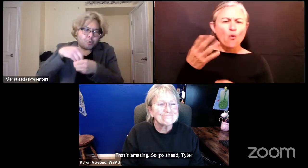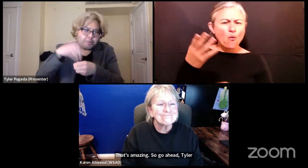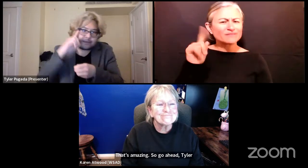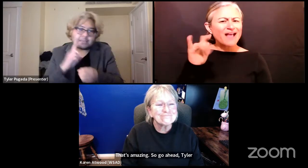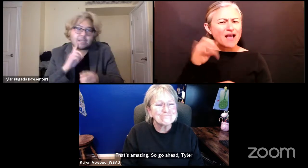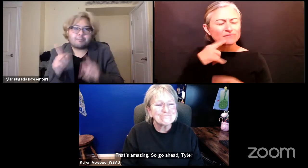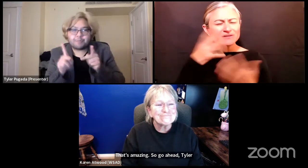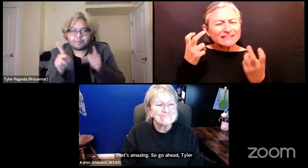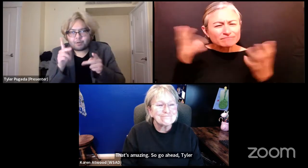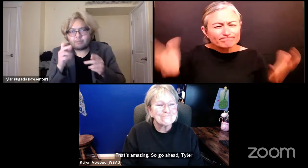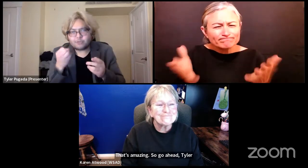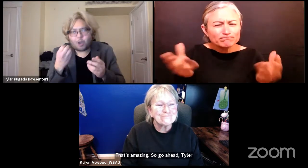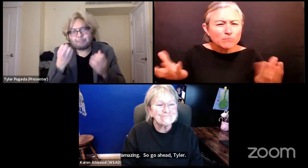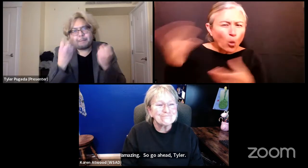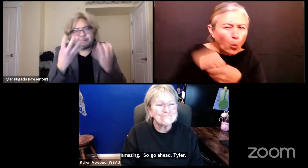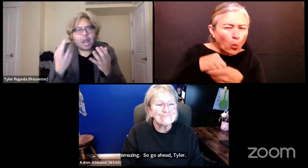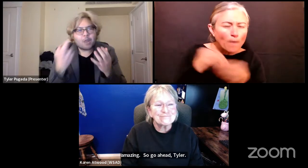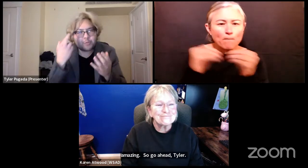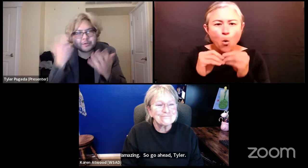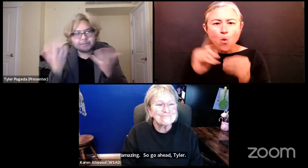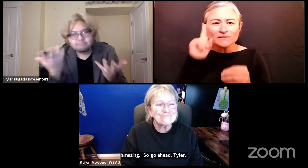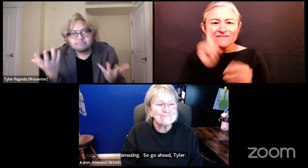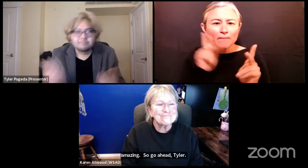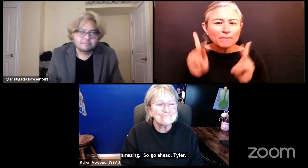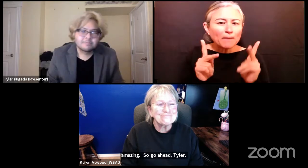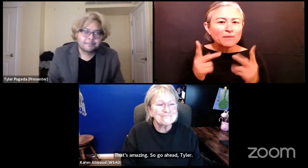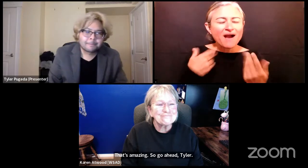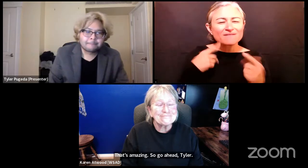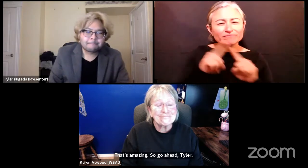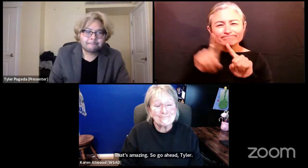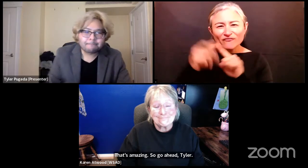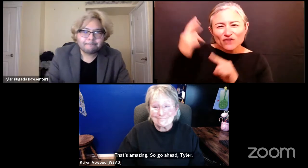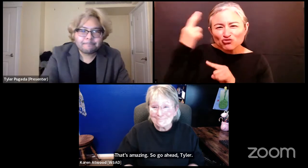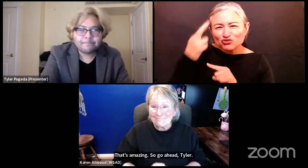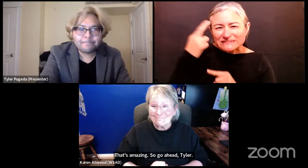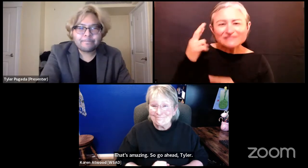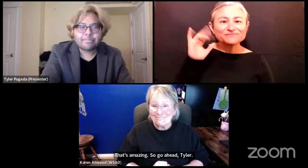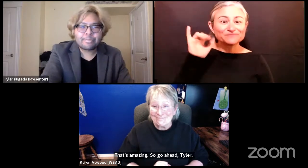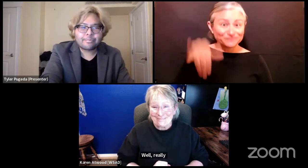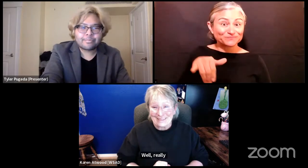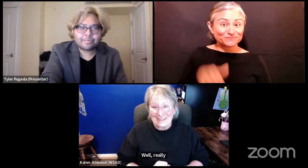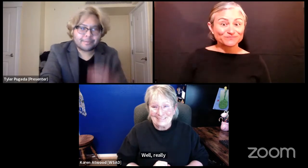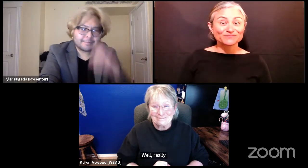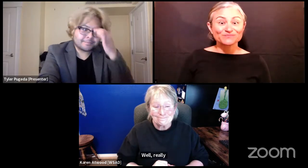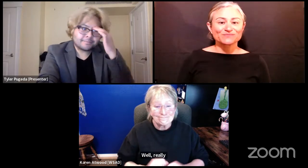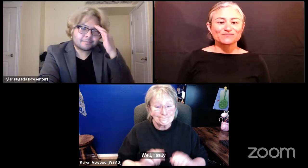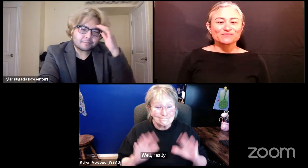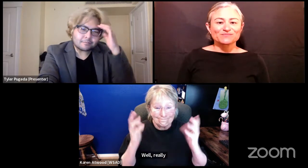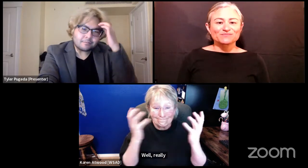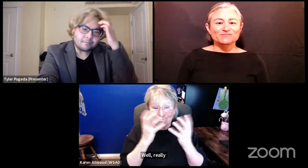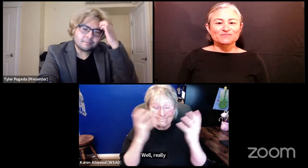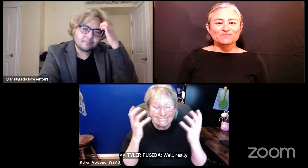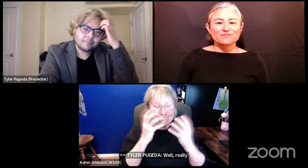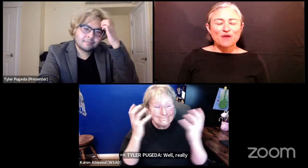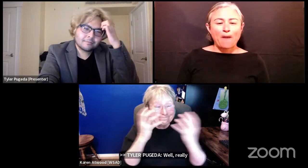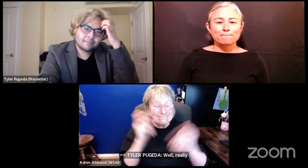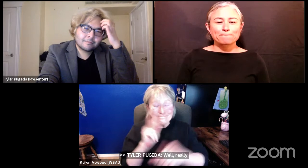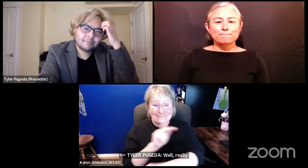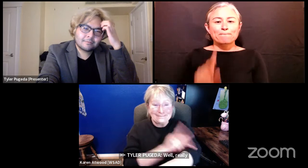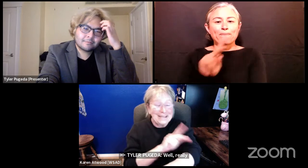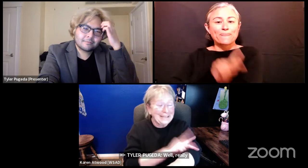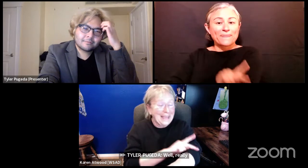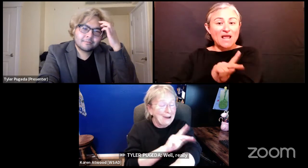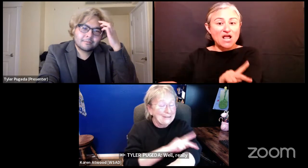deaf people to have access to that system. So we're wanting to include more deaf people in the things that we are researching and